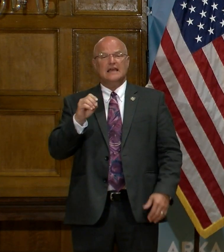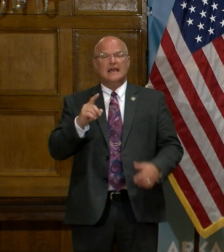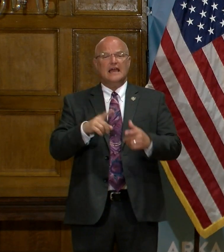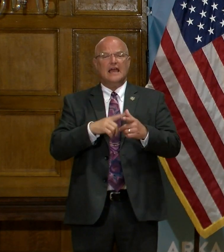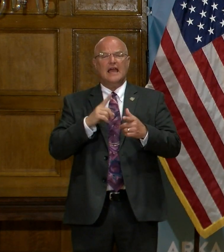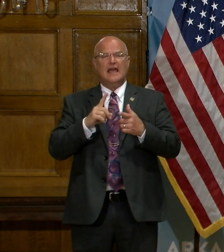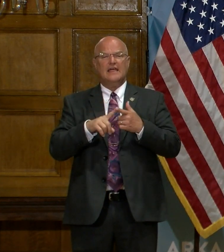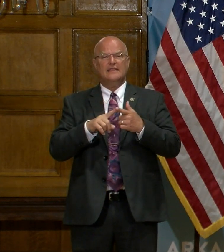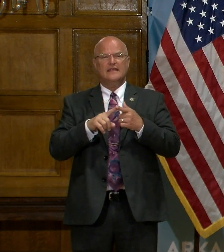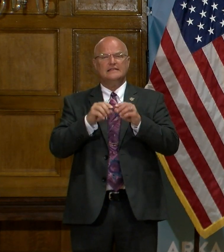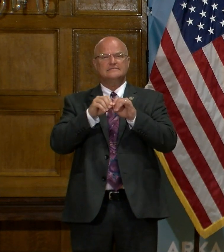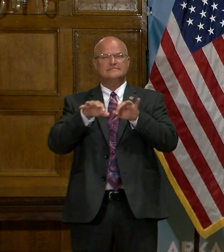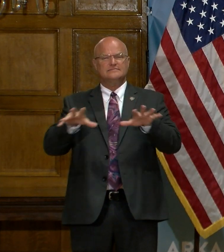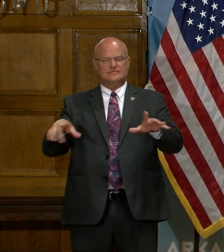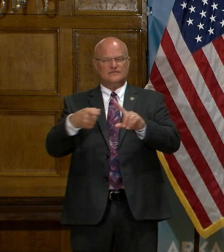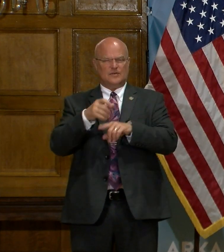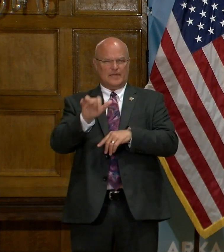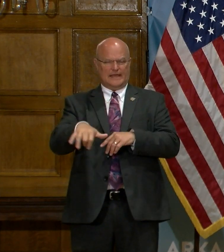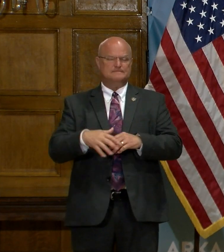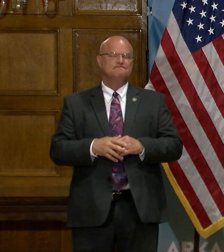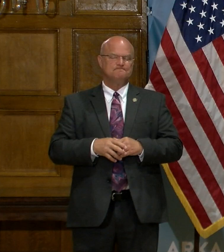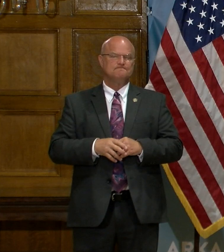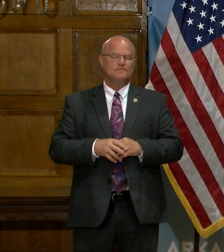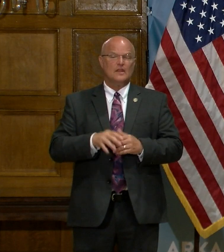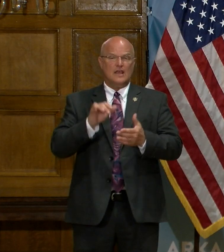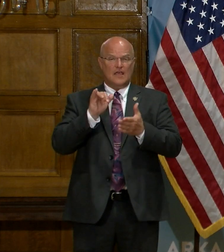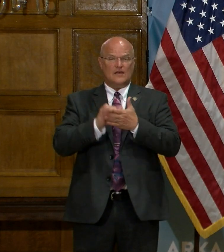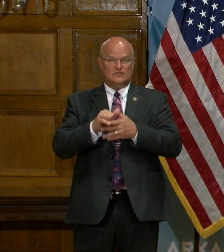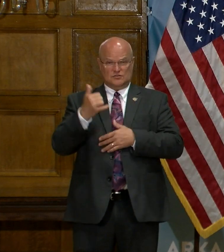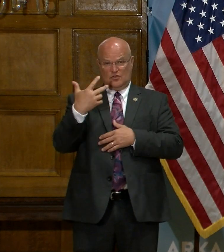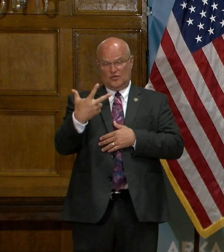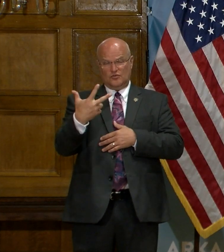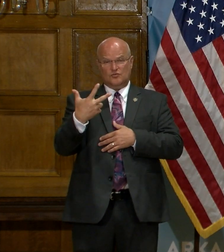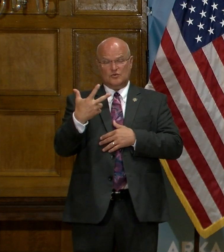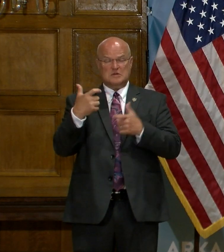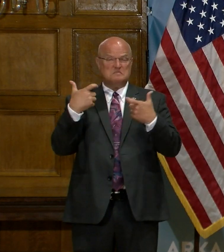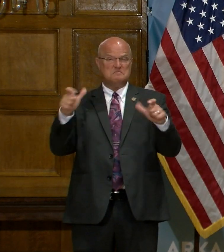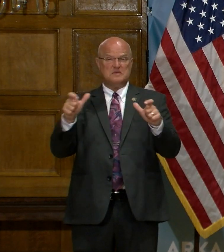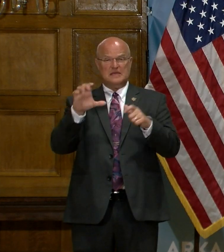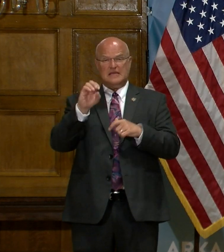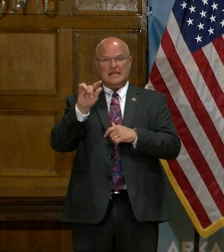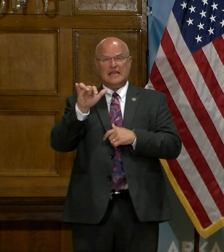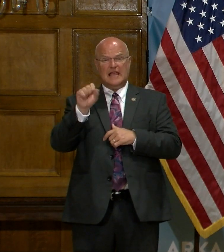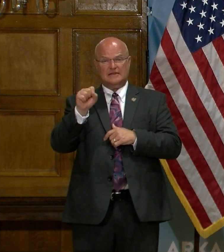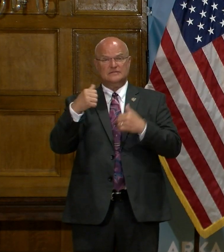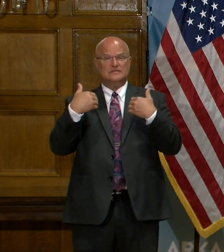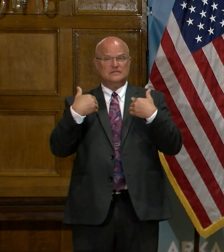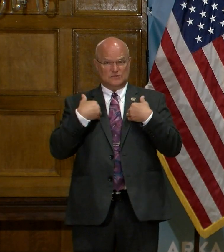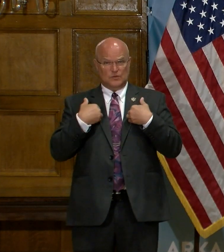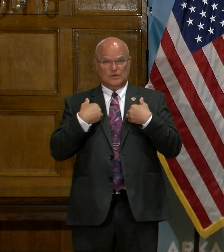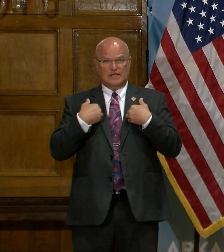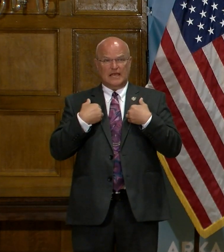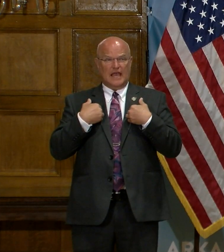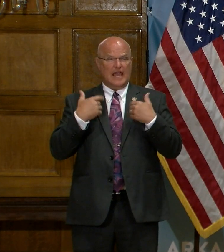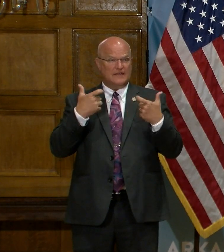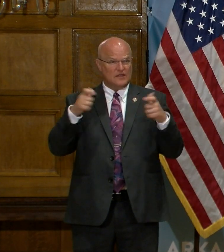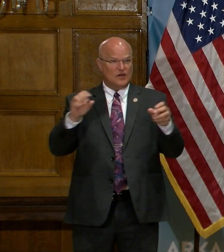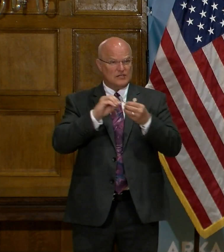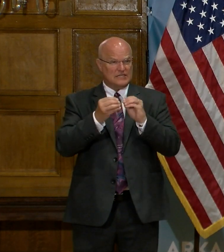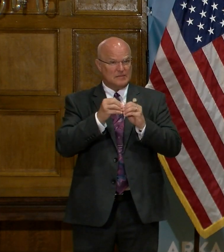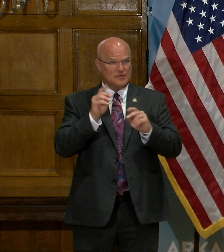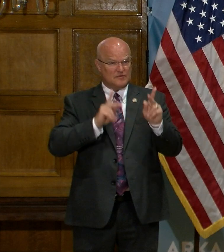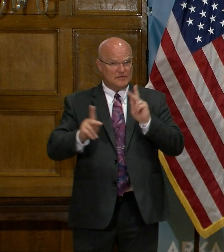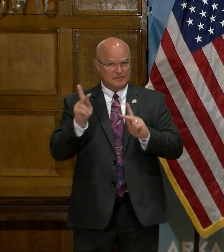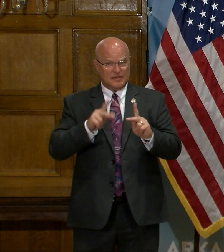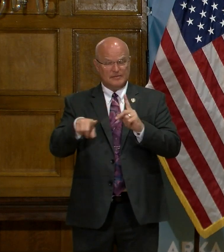then it sequences down from there. Those are the three big counties that we had the largest number